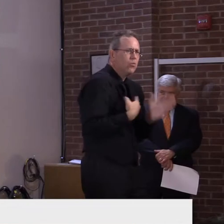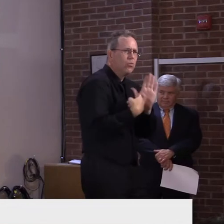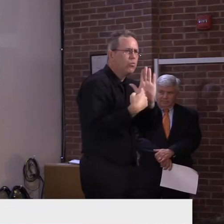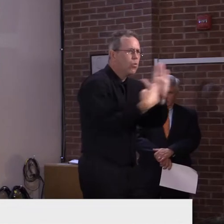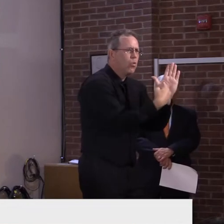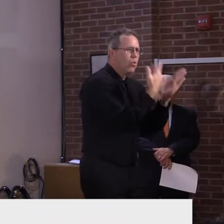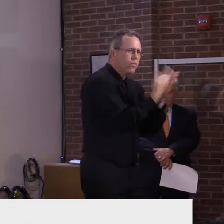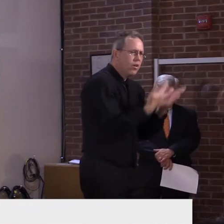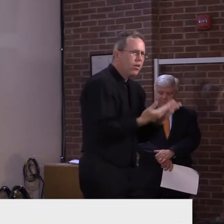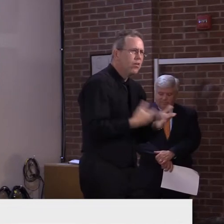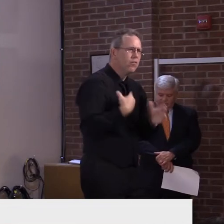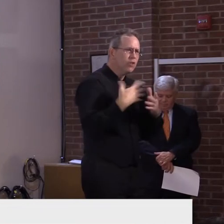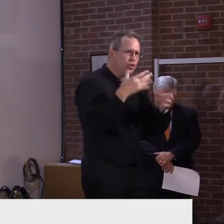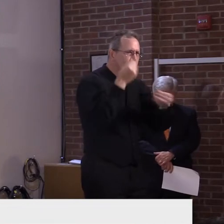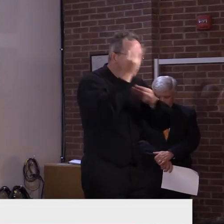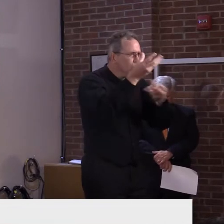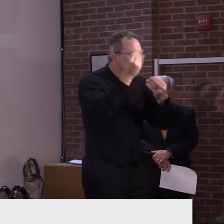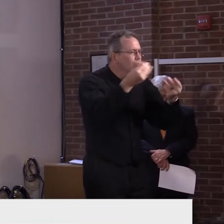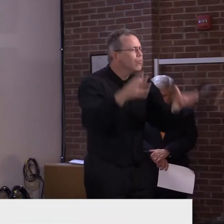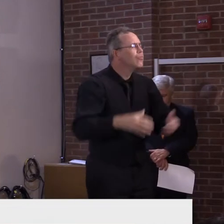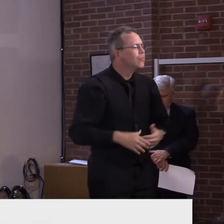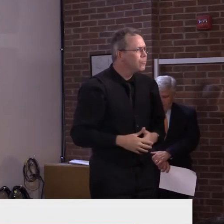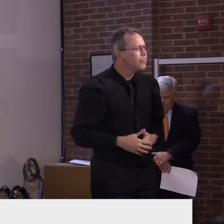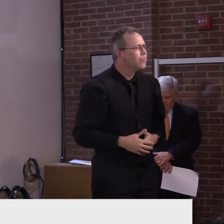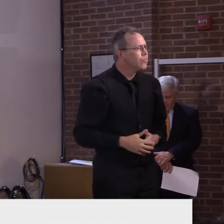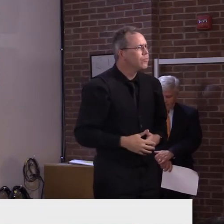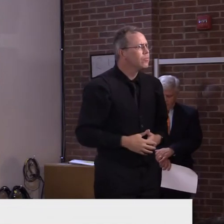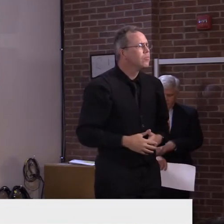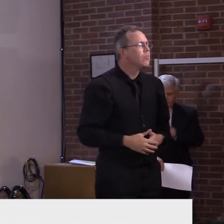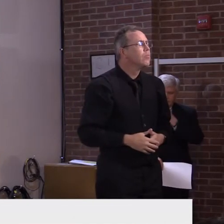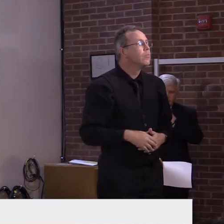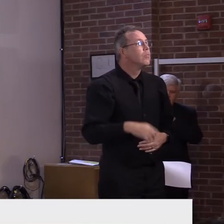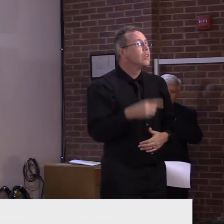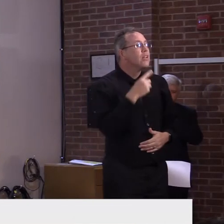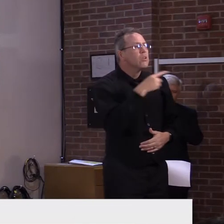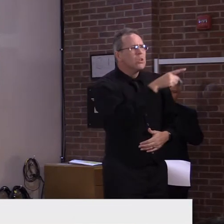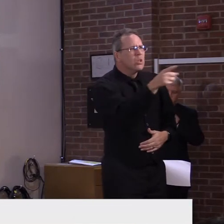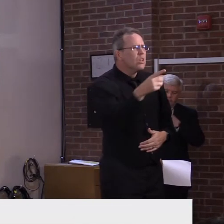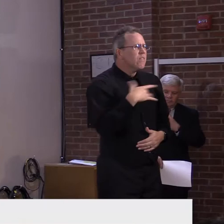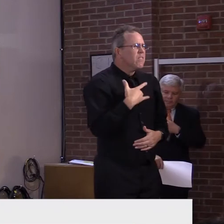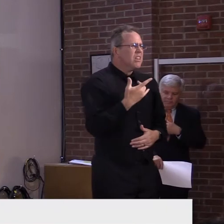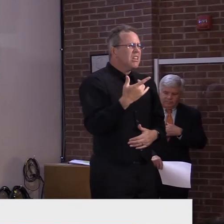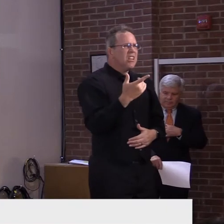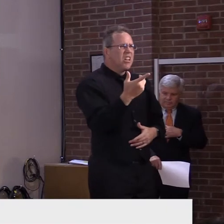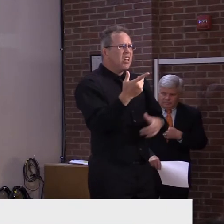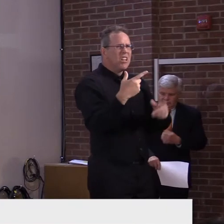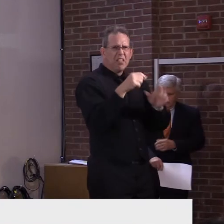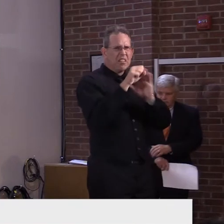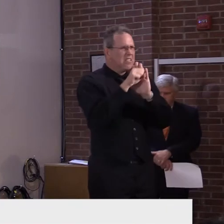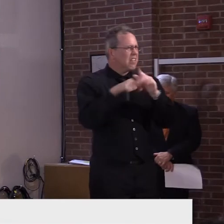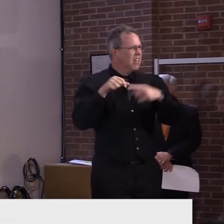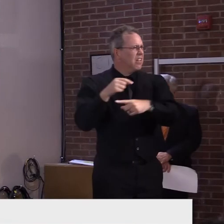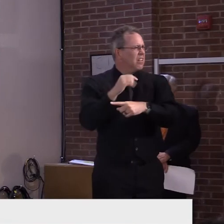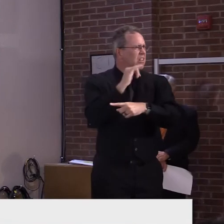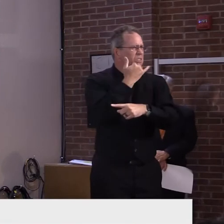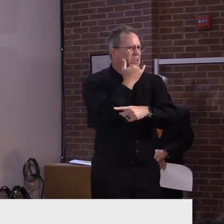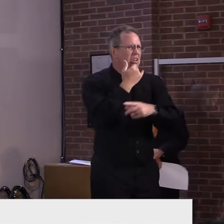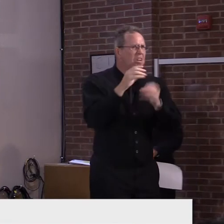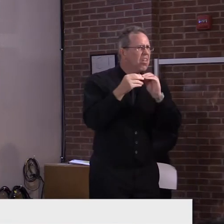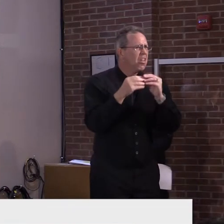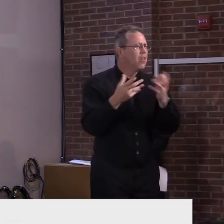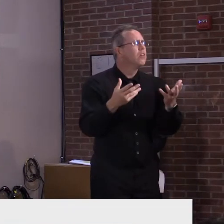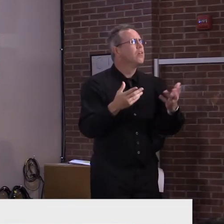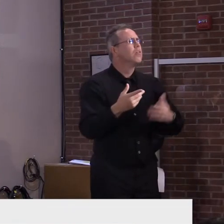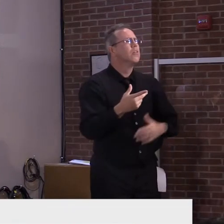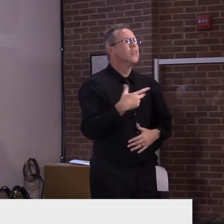of Education. If there is concern about state-level recommendations at the local level, those concerns should be directed to